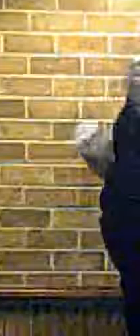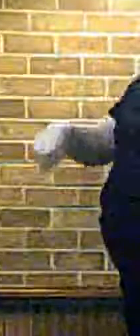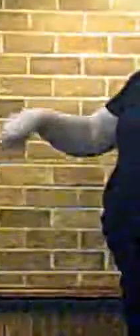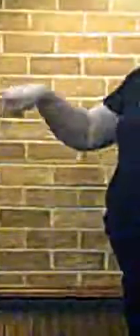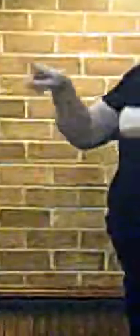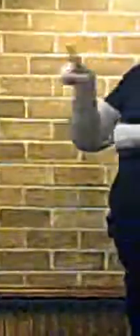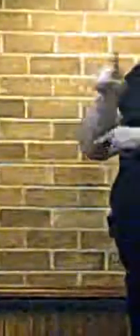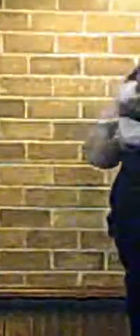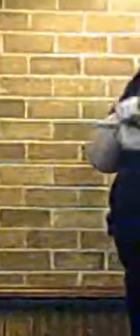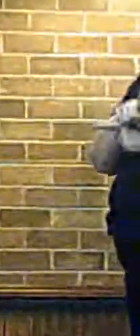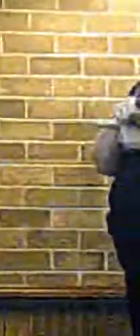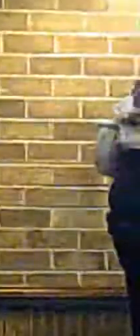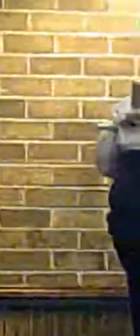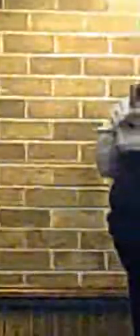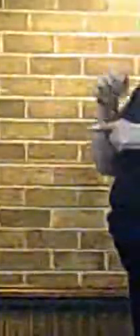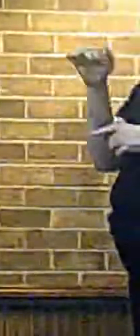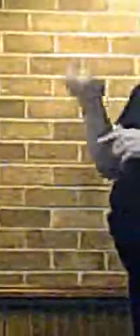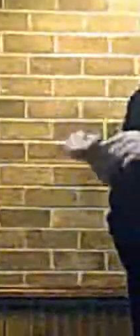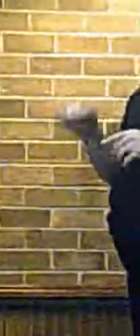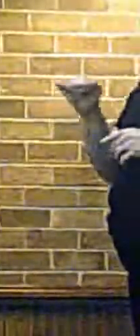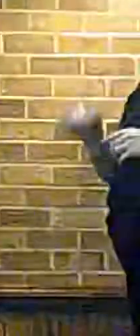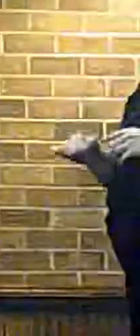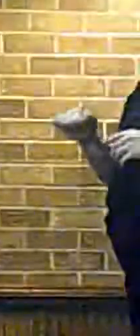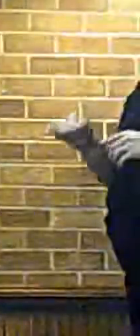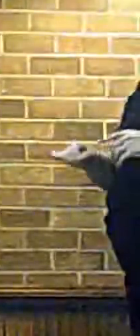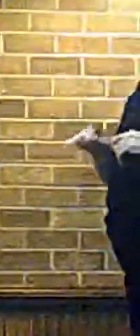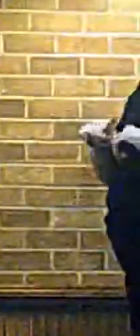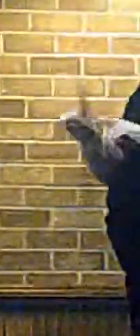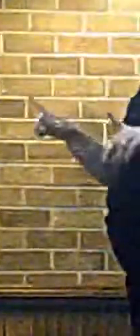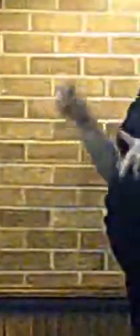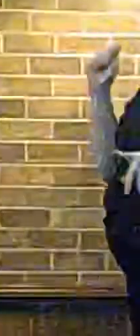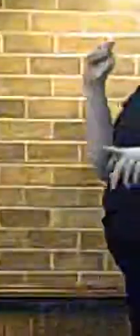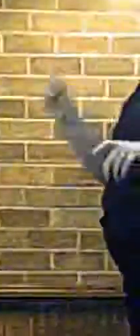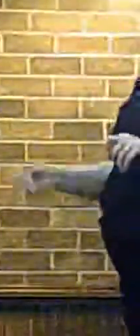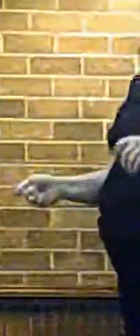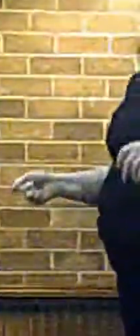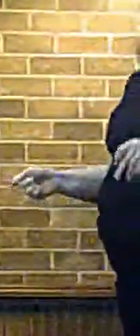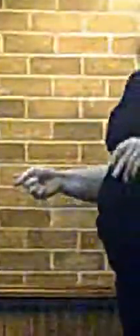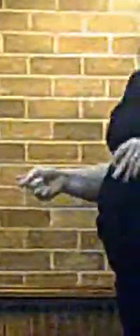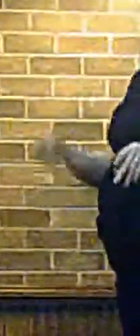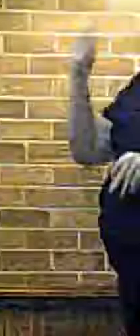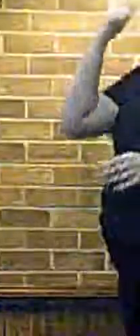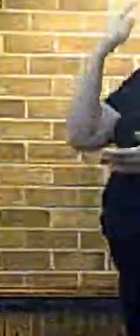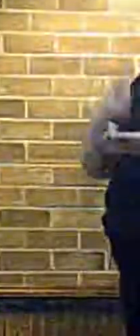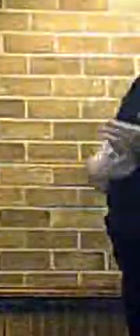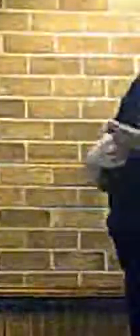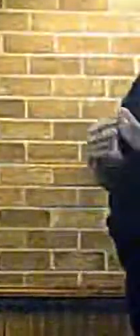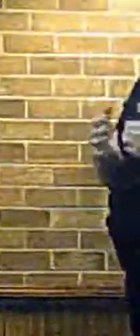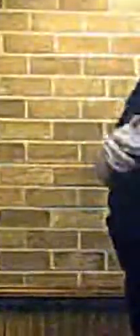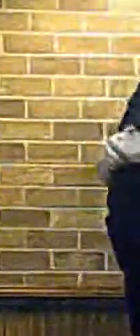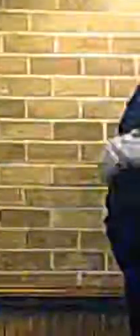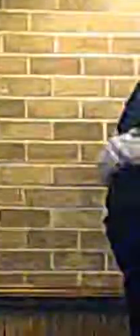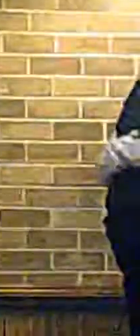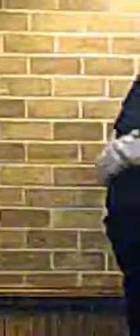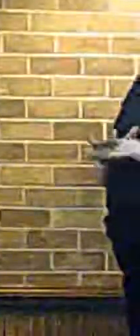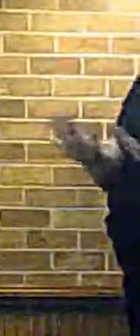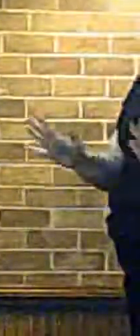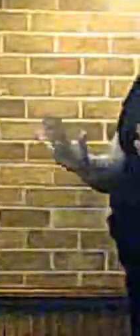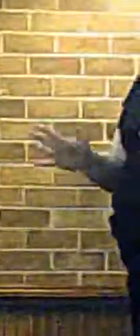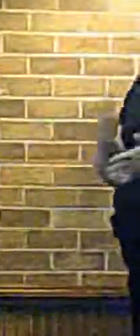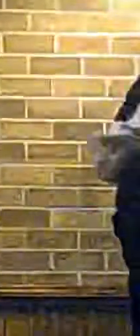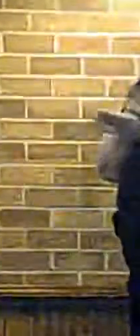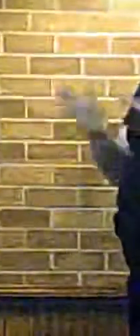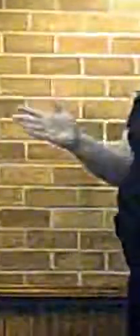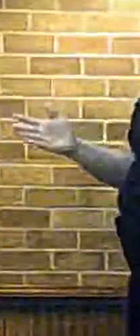really is a budget that you've been able to obtain to make these decisions. It's not that. Let me be